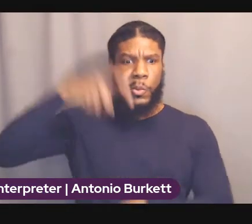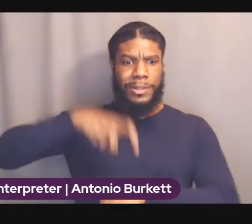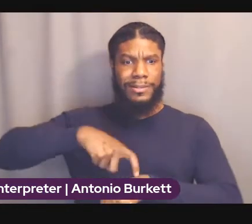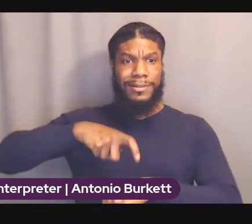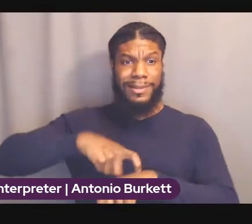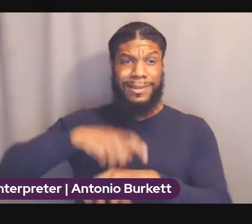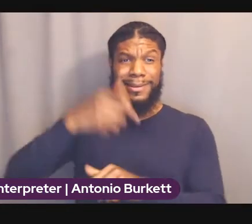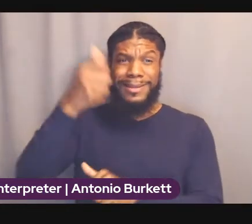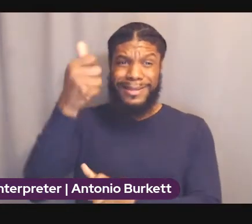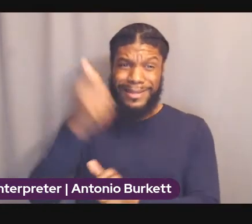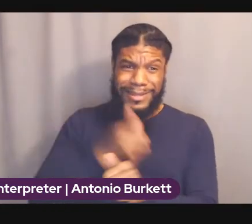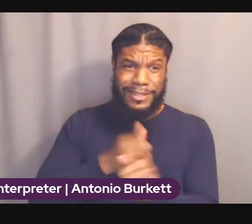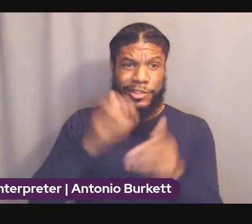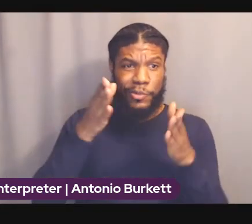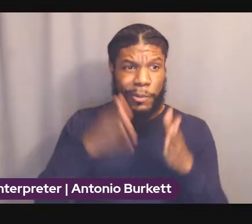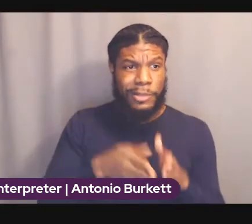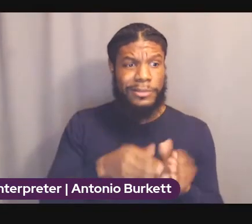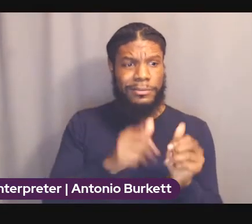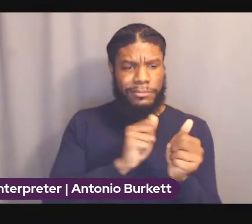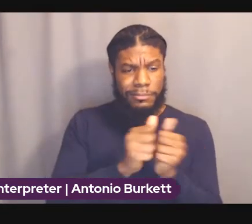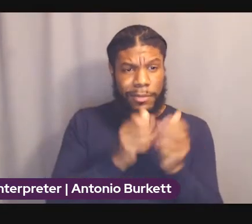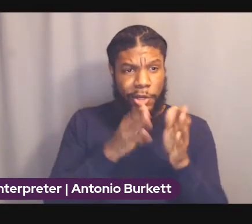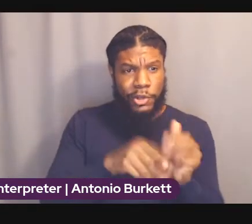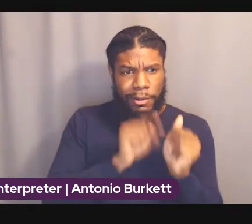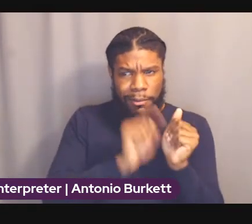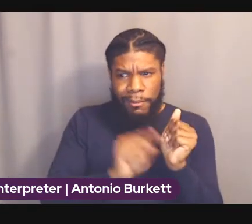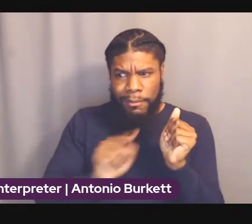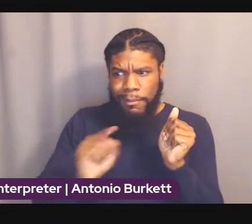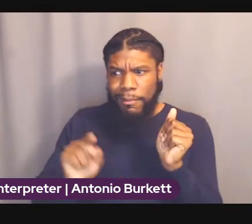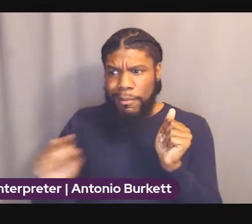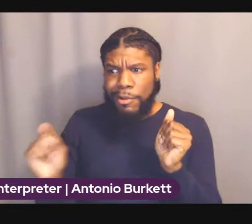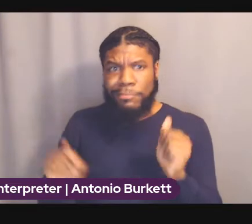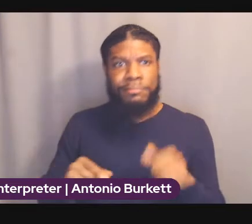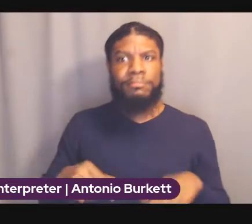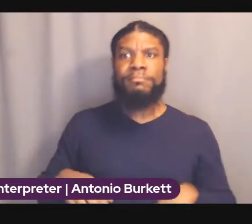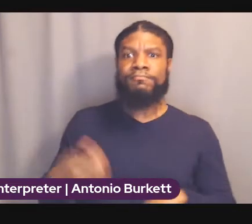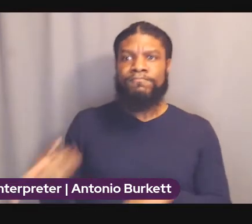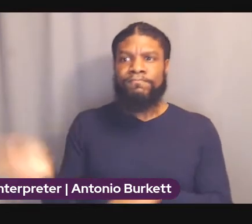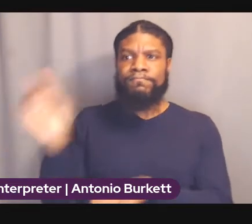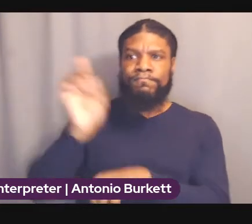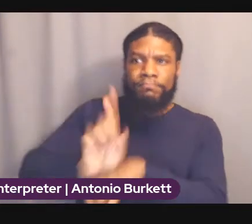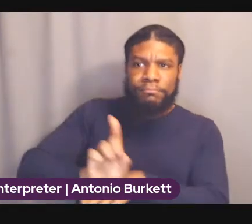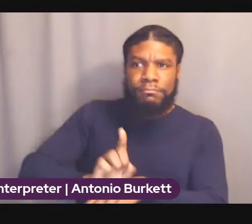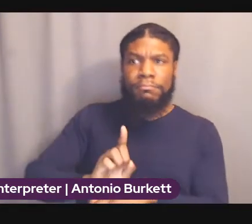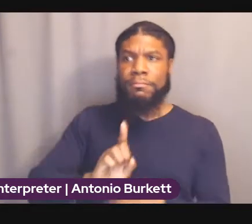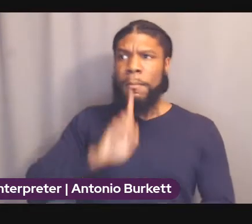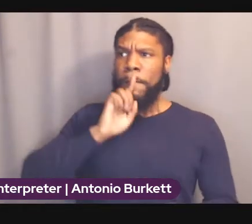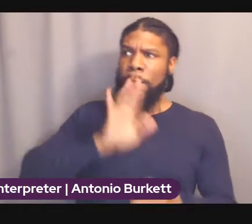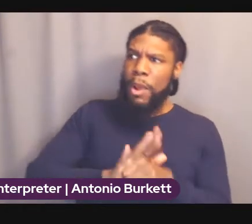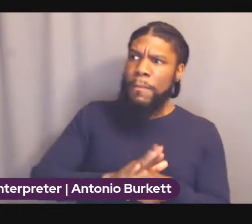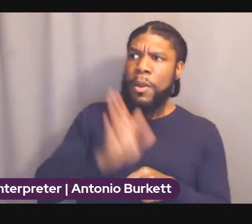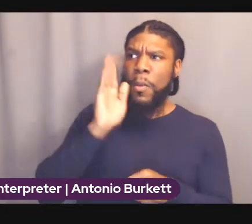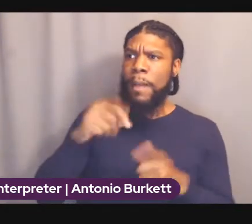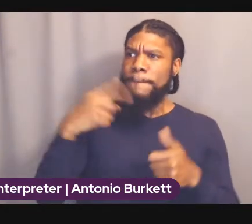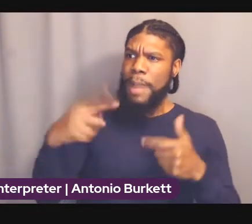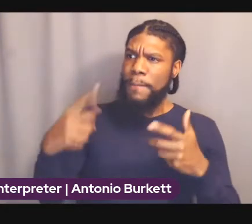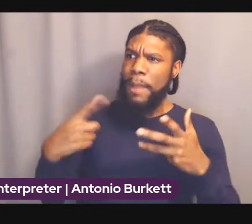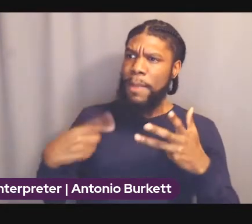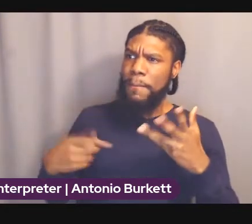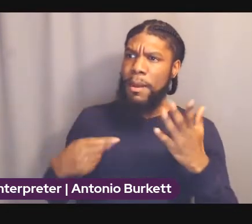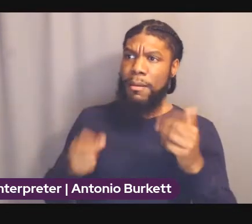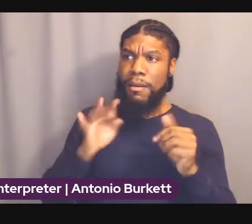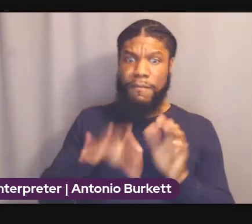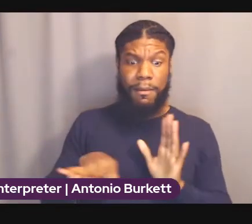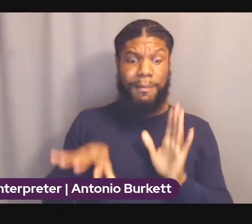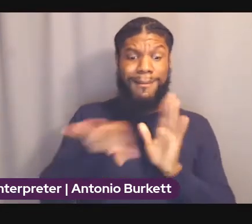made promises, has made projections, has spoken about all they would do if they had the